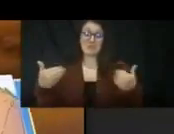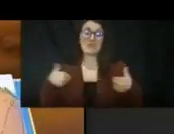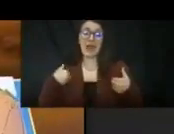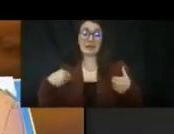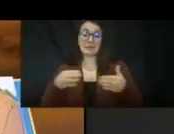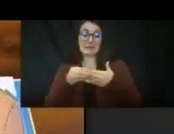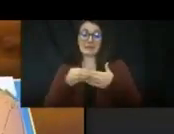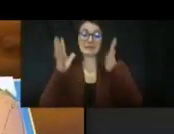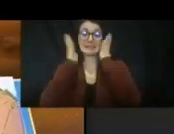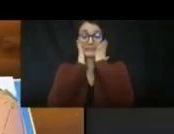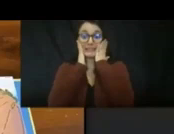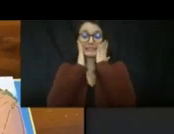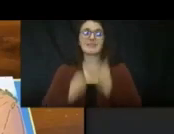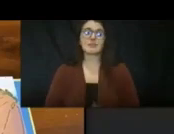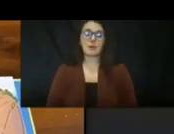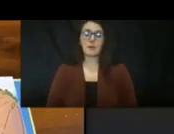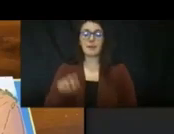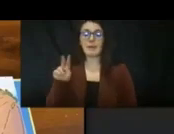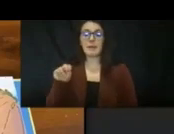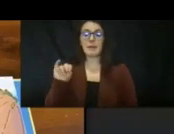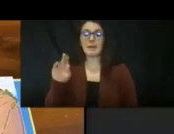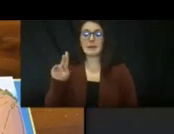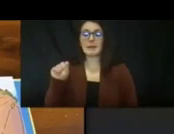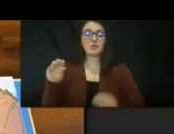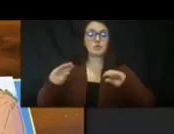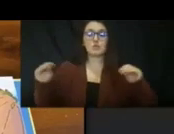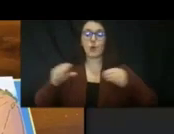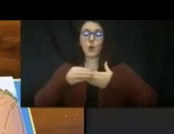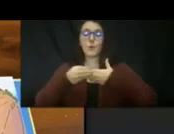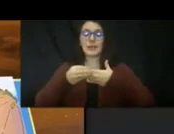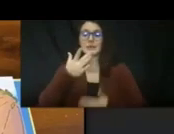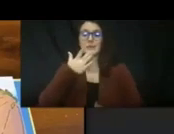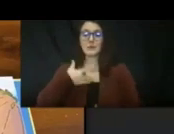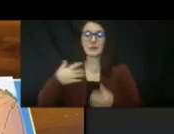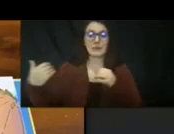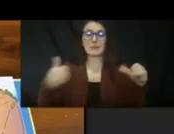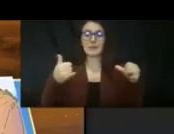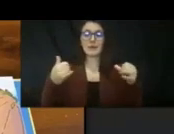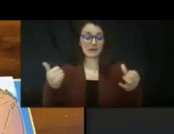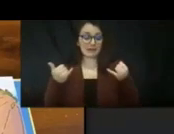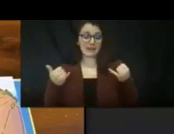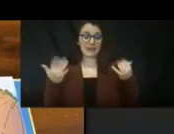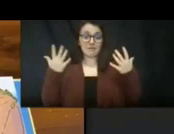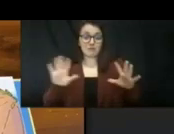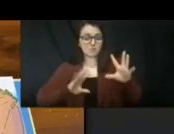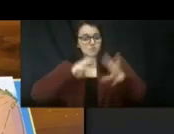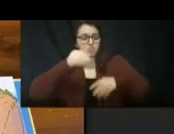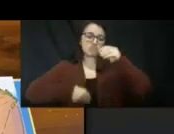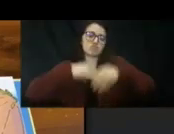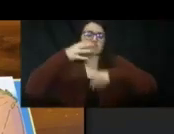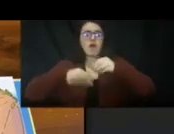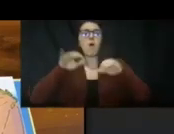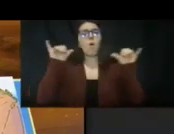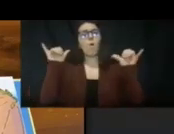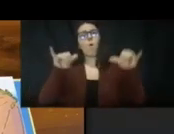Nick's no plastic birthday party. As the 5 friends pack up their lunch dishes, they know they've learned a lot. They've gone all